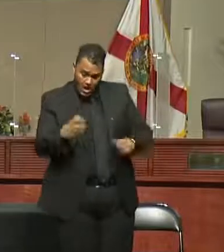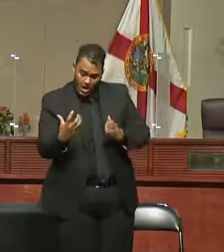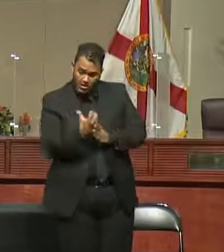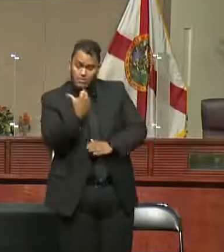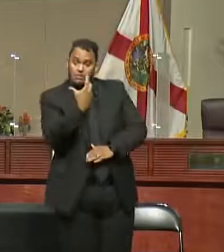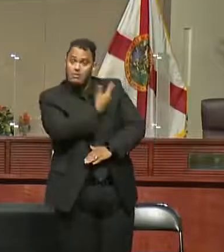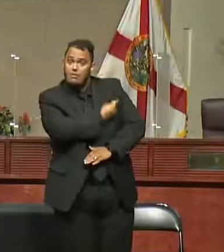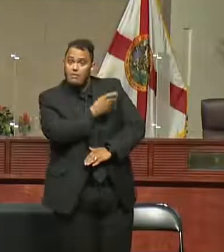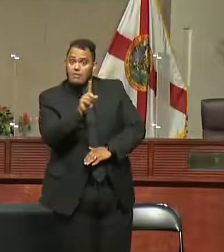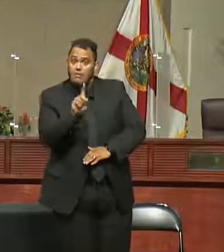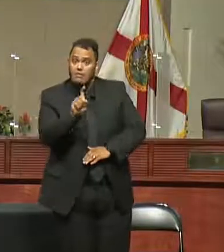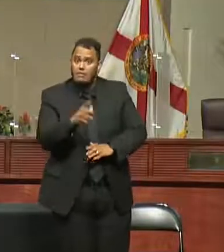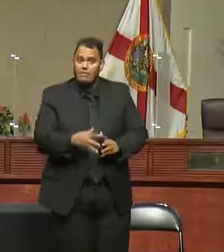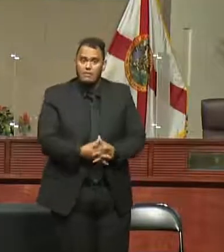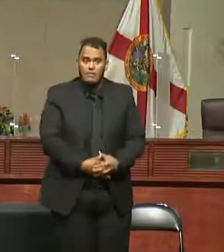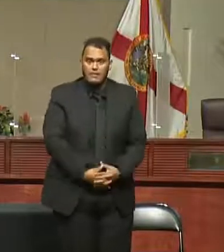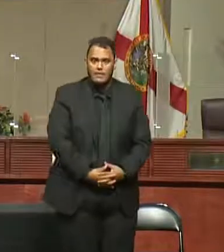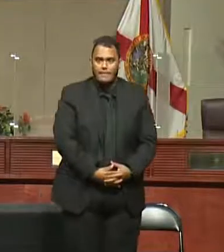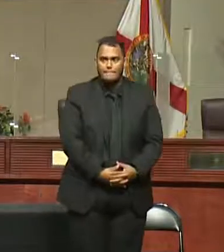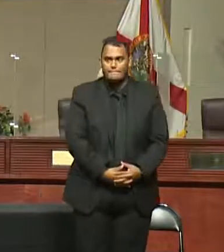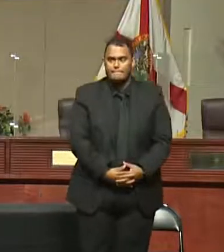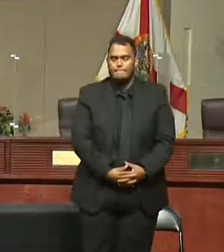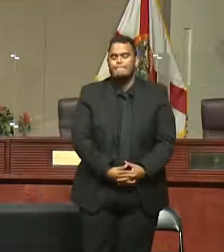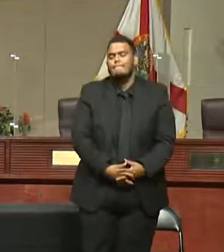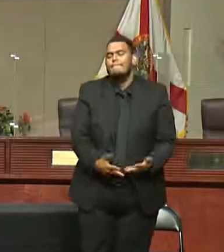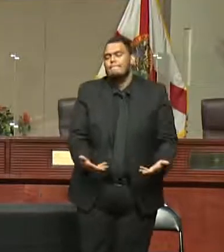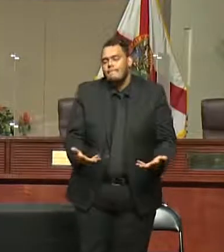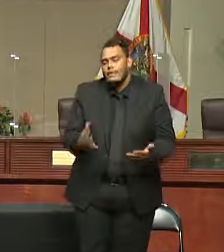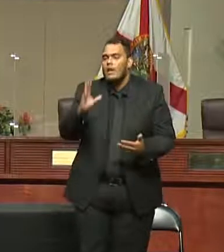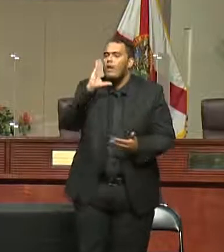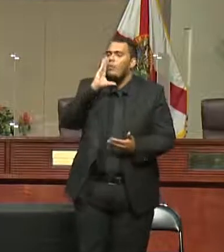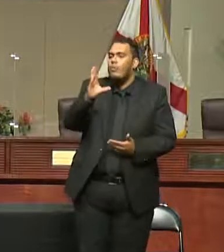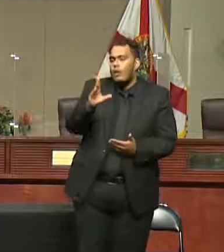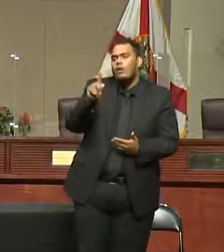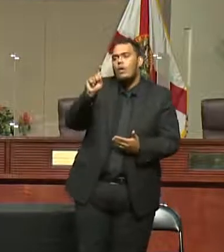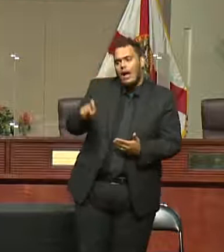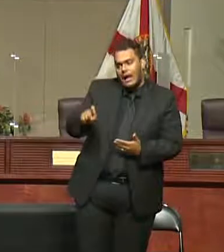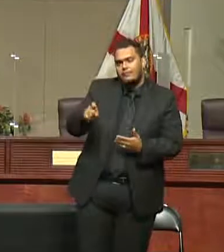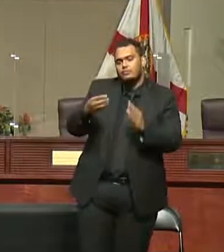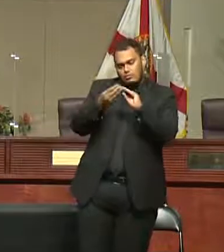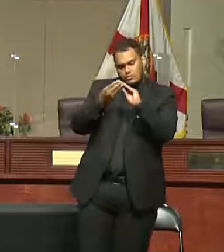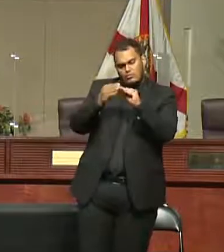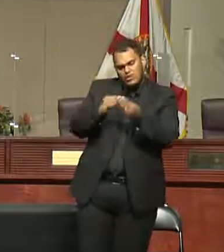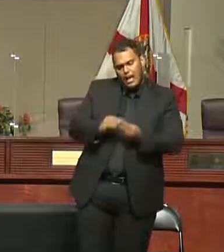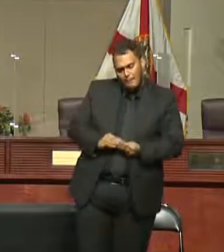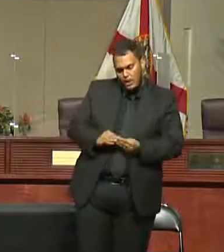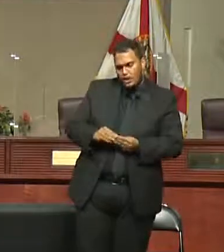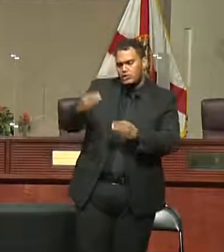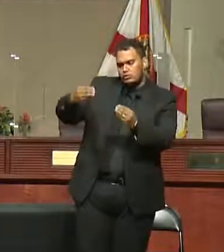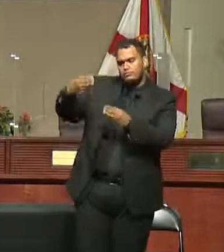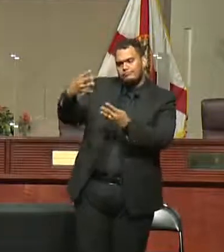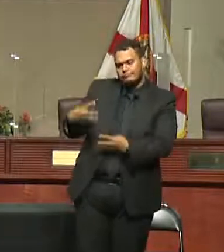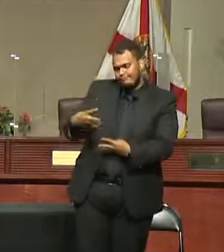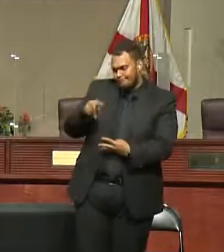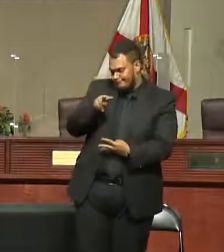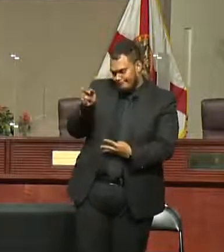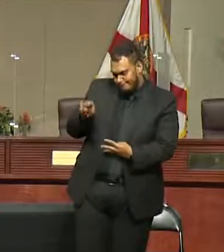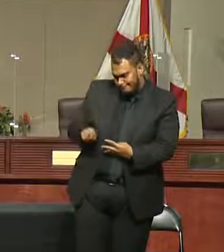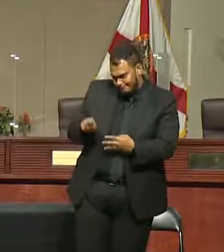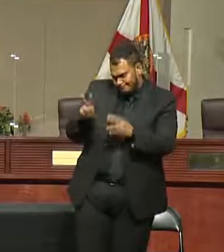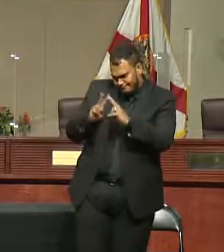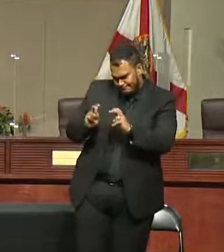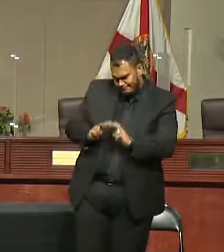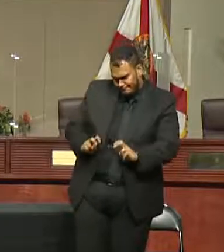We're going to have to get the numbers up, but I believe that It is still contingent upon the